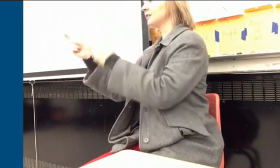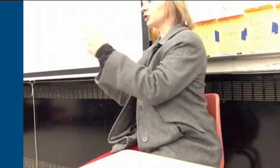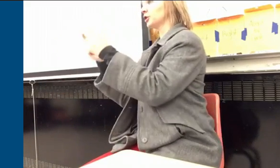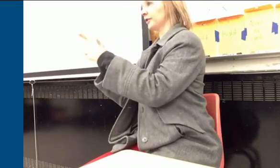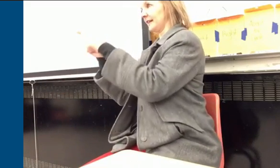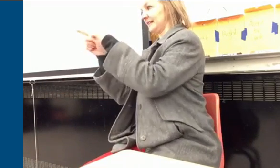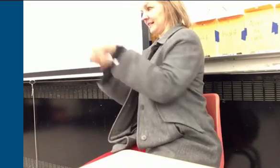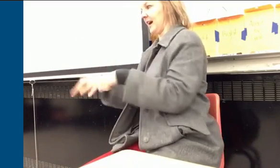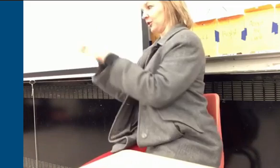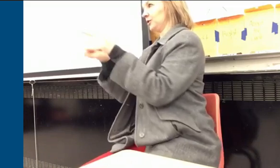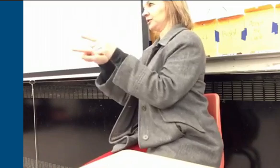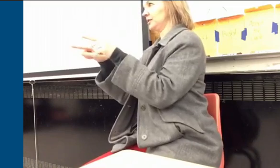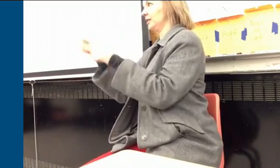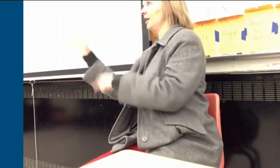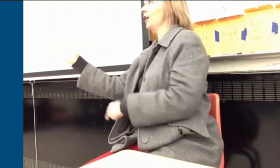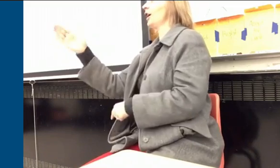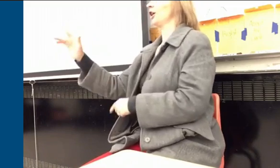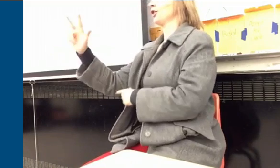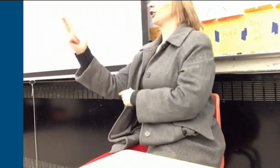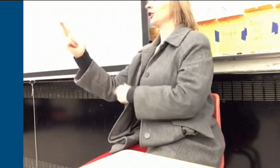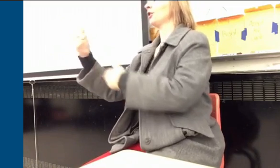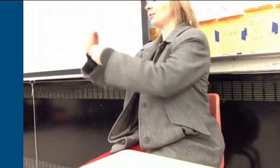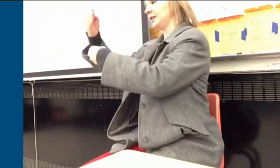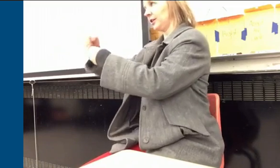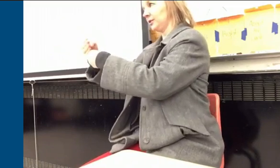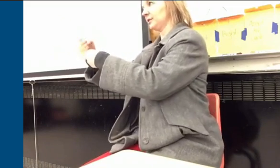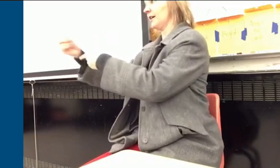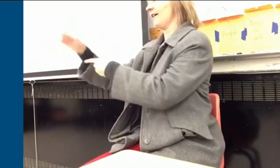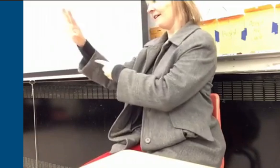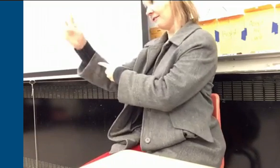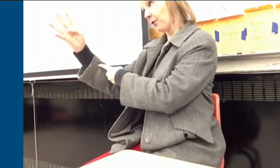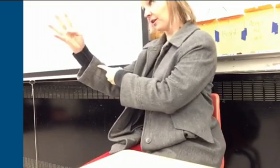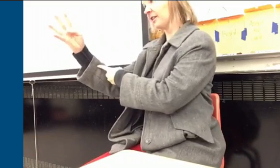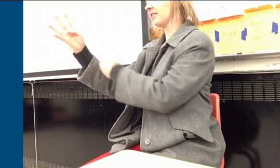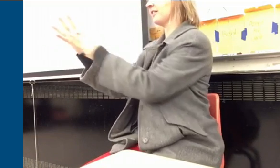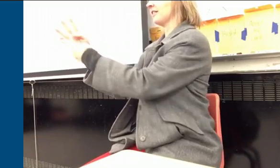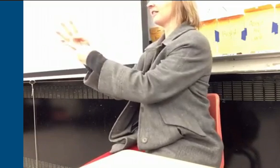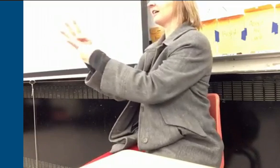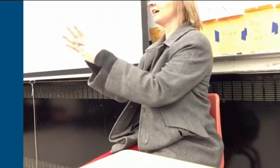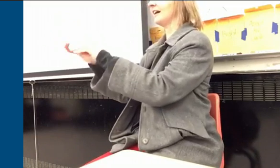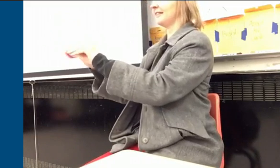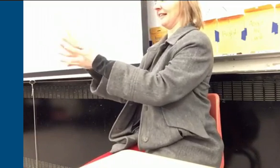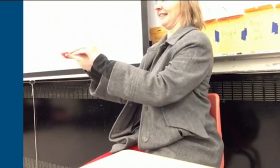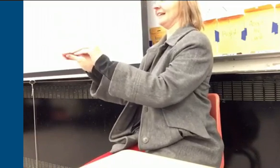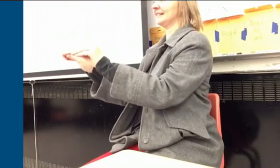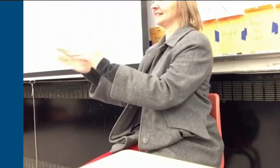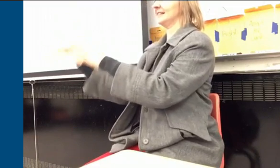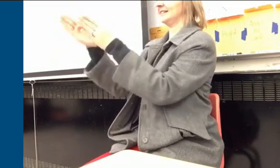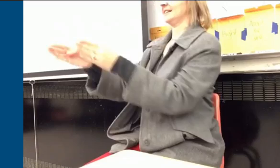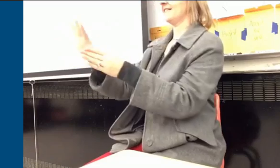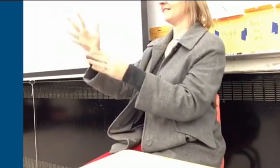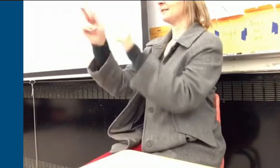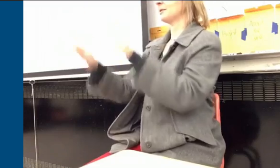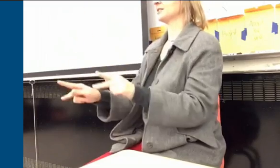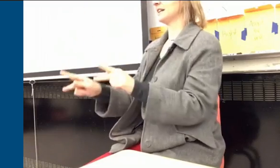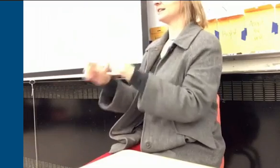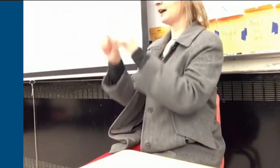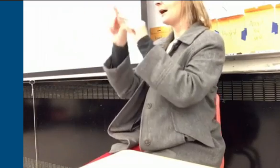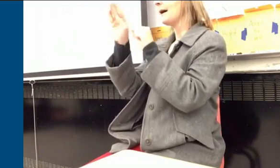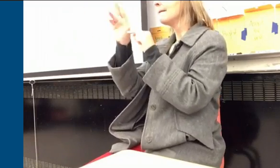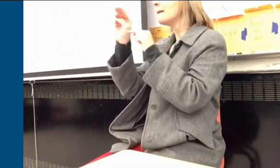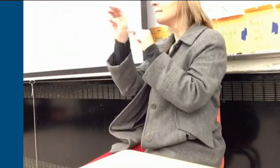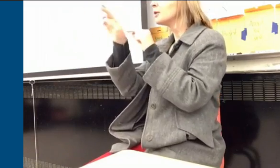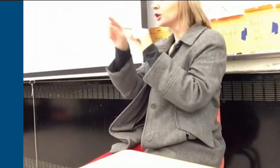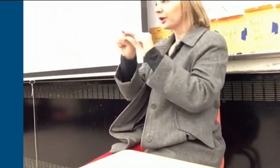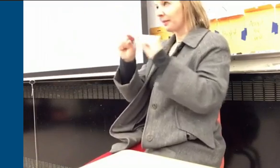tires. The third person is in charge of the windows. The fourth person is the headlights. And the fifth person is the bumper. If you